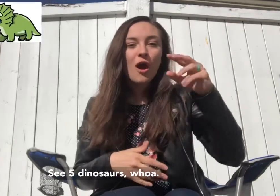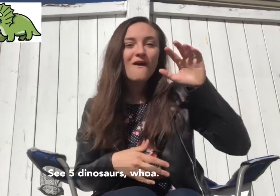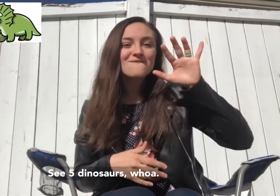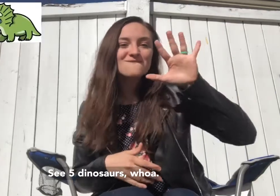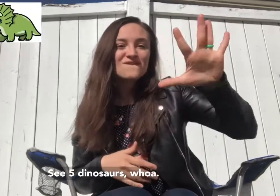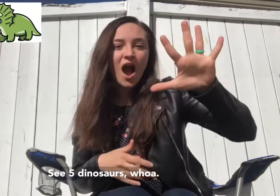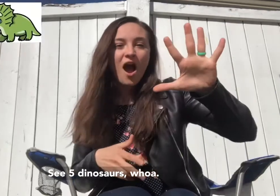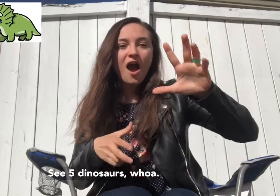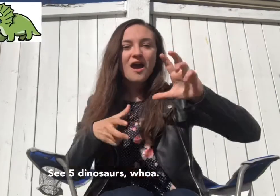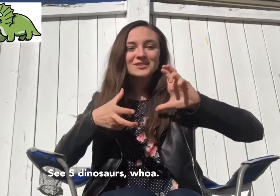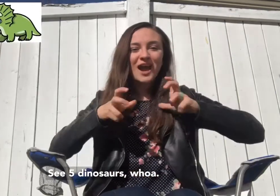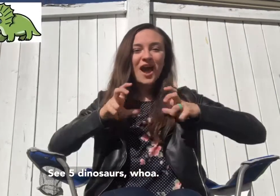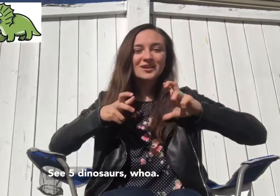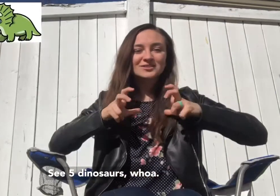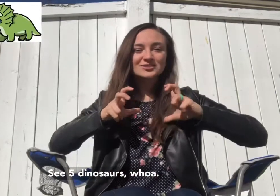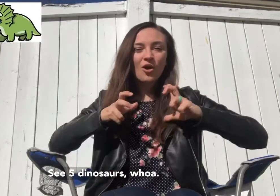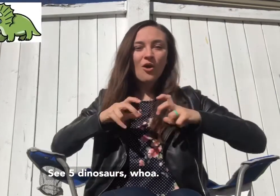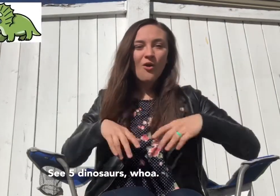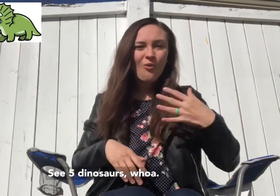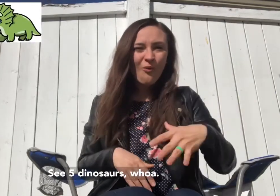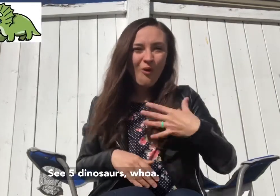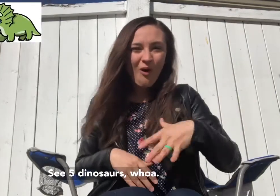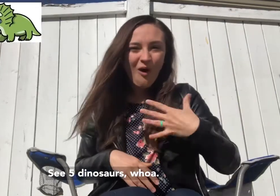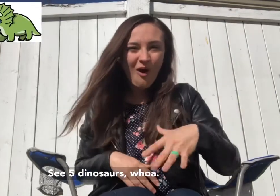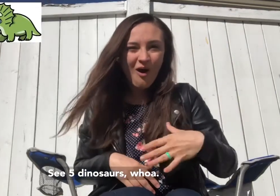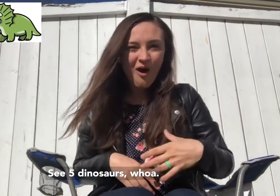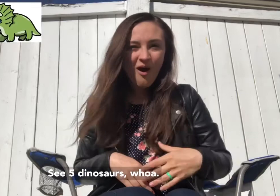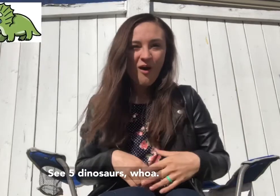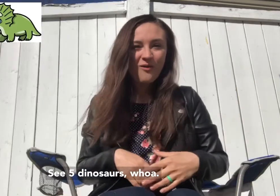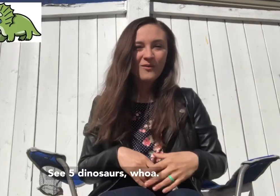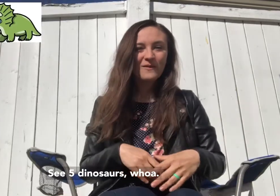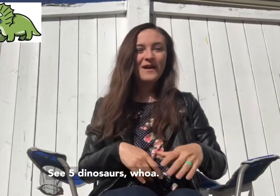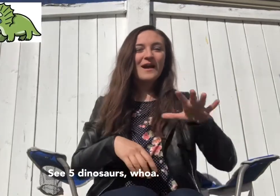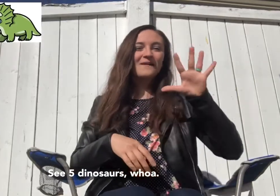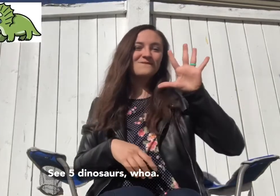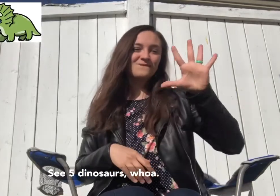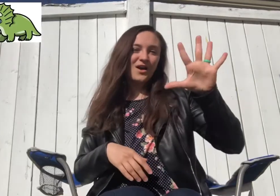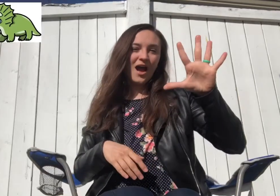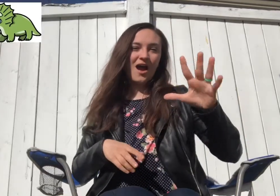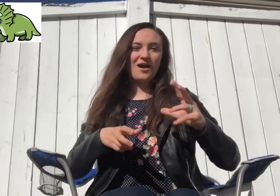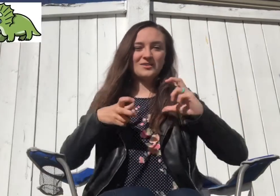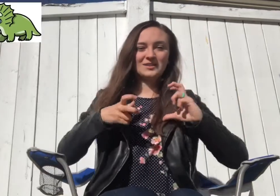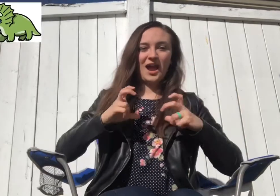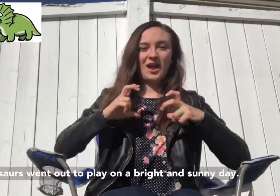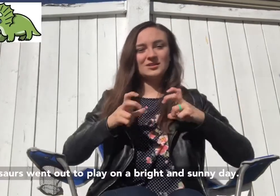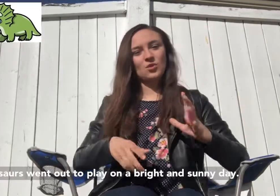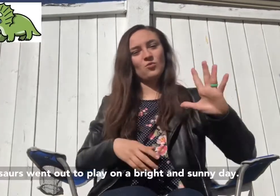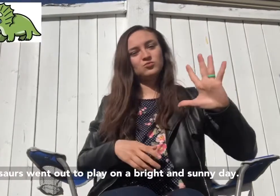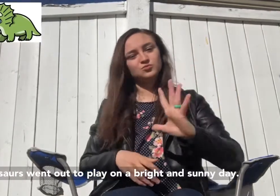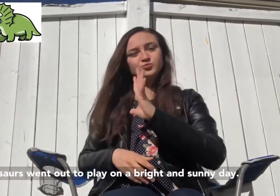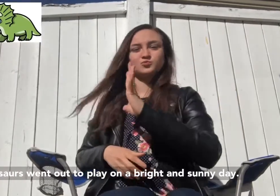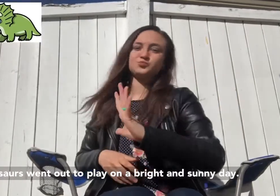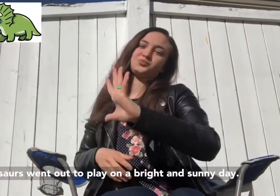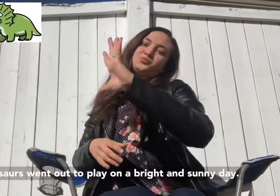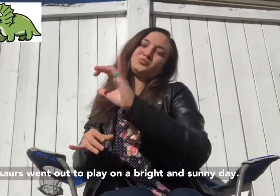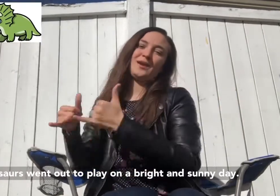See, five dinosaurs. Whoa. Five dinosaurs went out